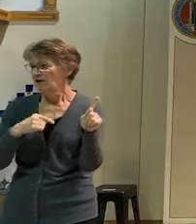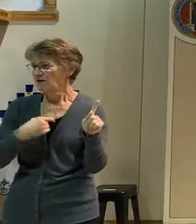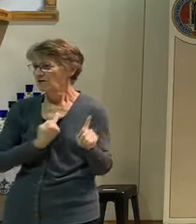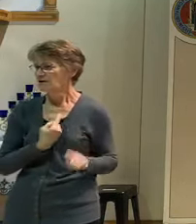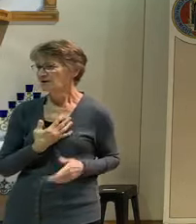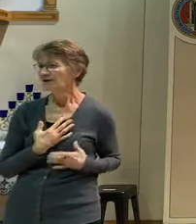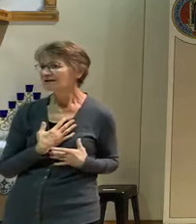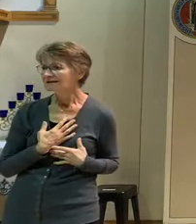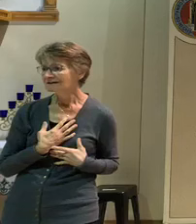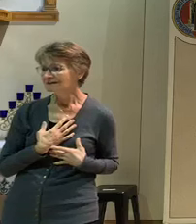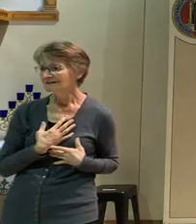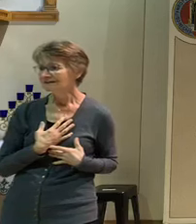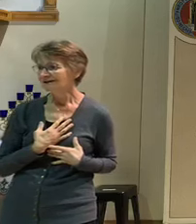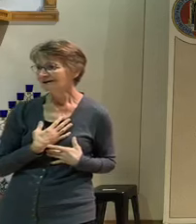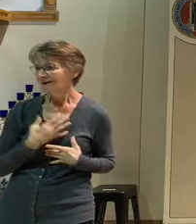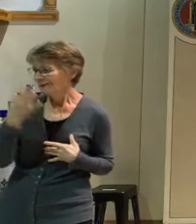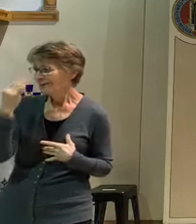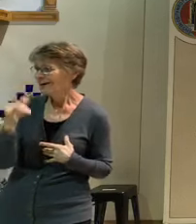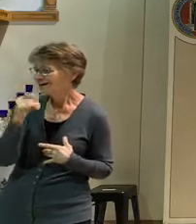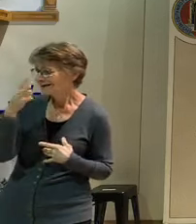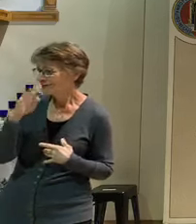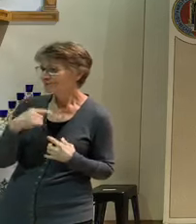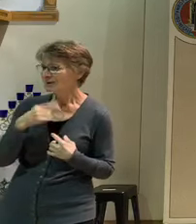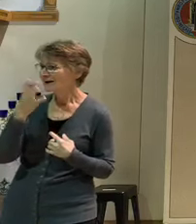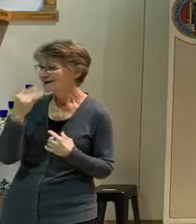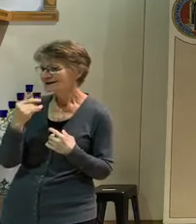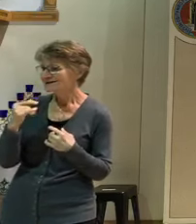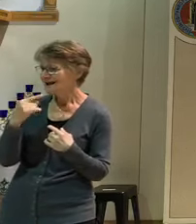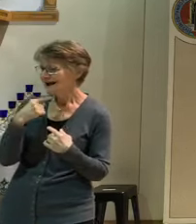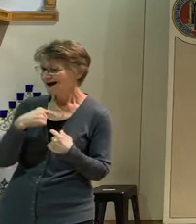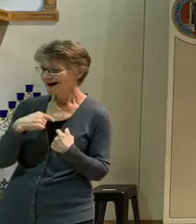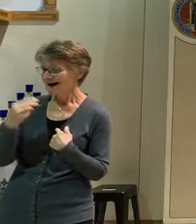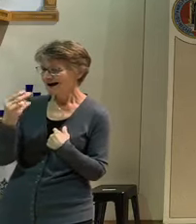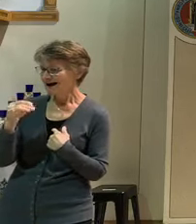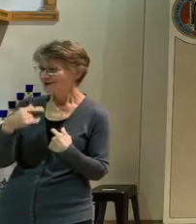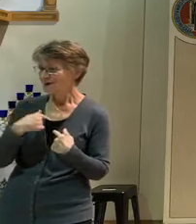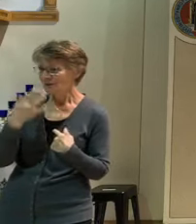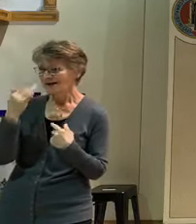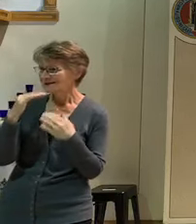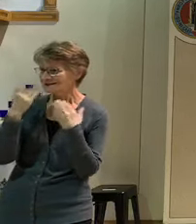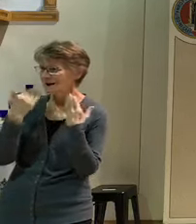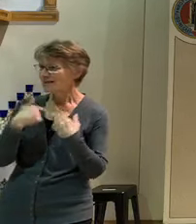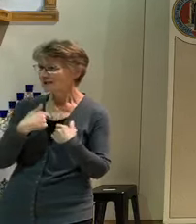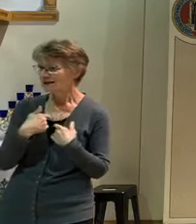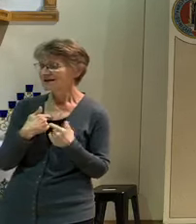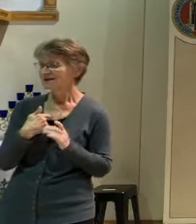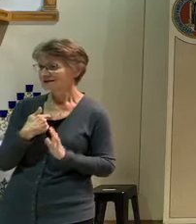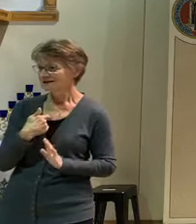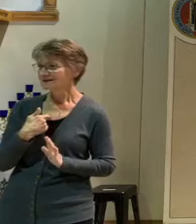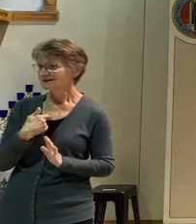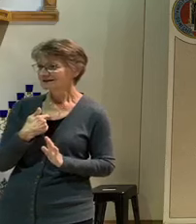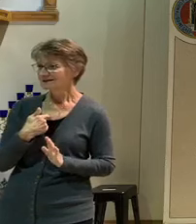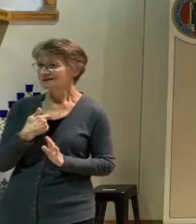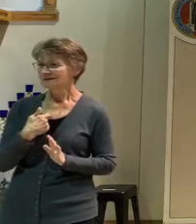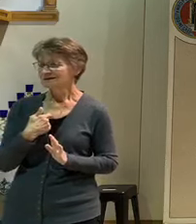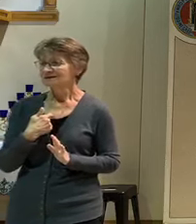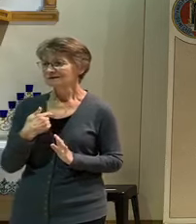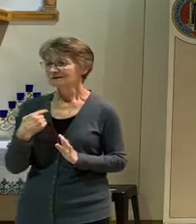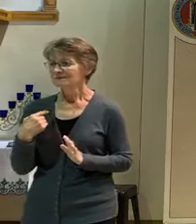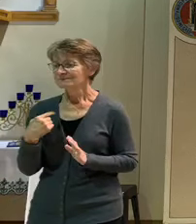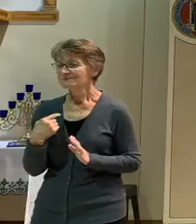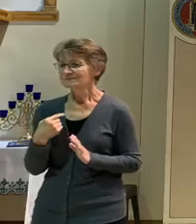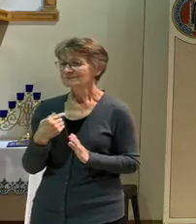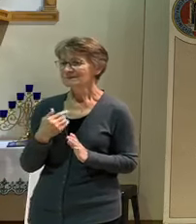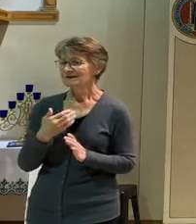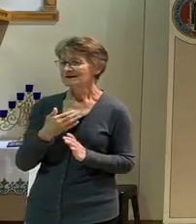"Why didn't they say hi to me? Why didn't they smile at me?" We have to look at that. You know,